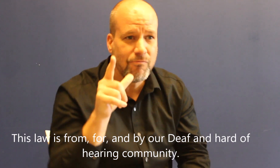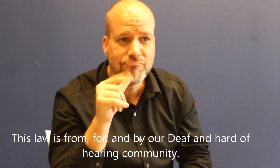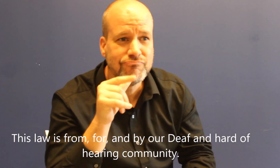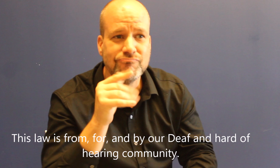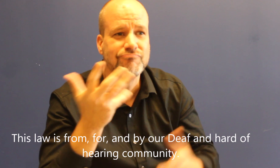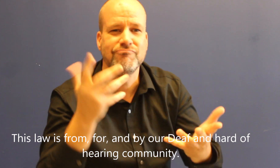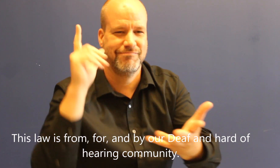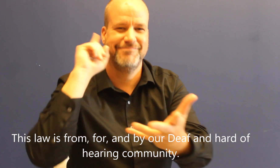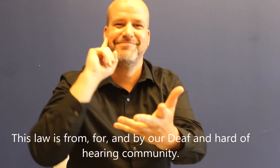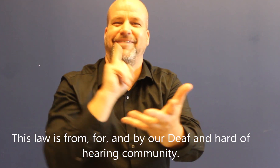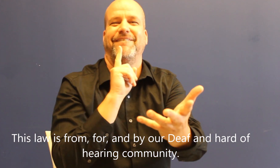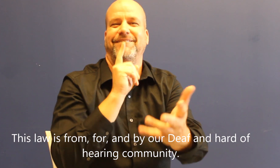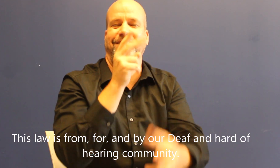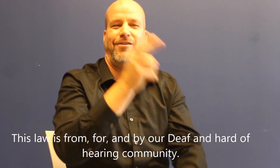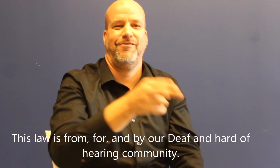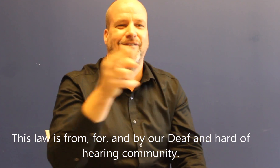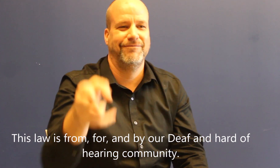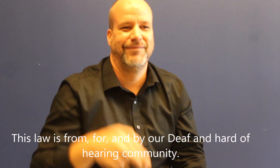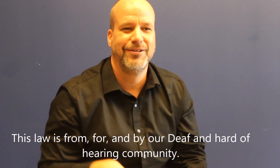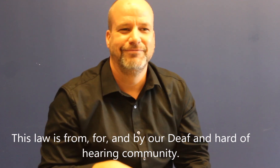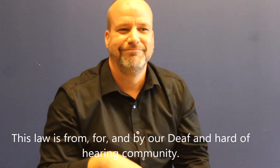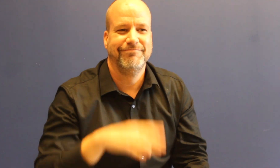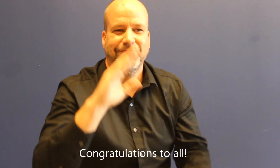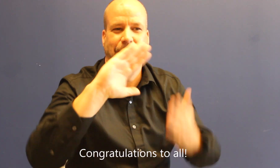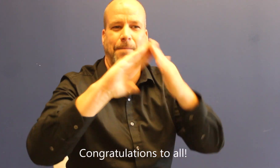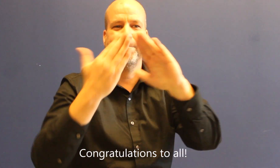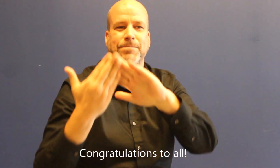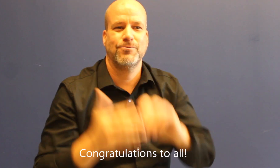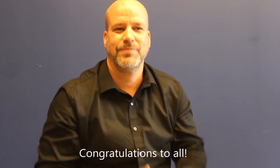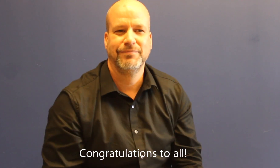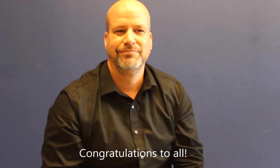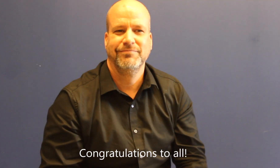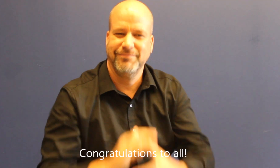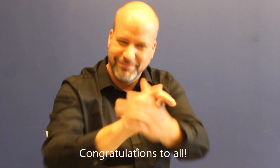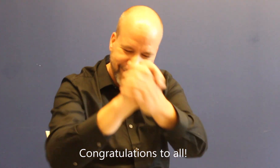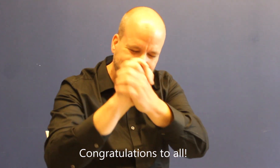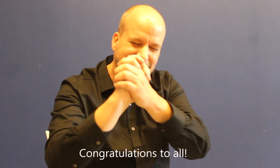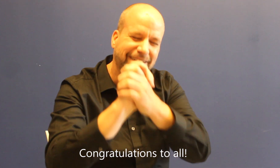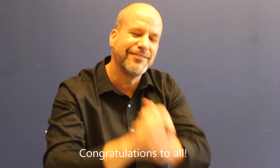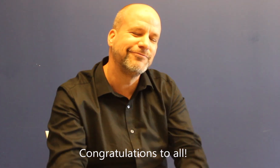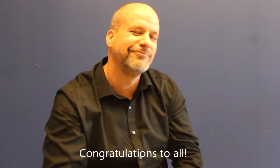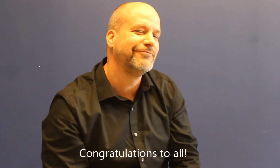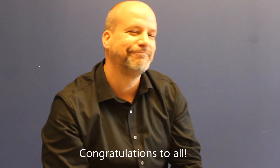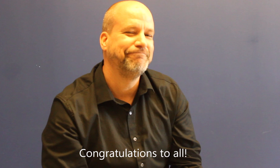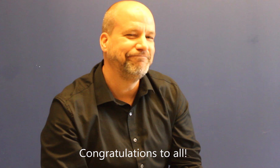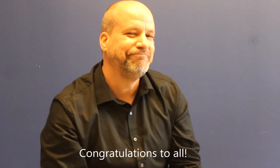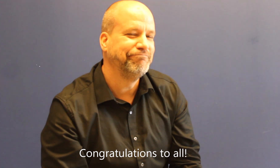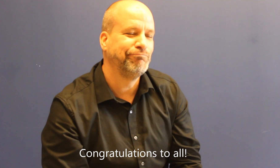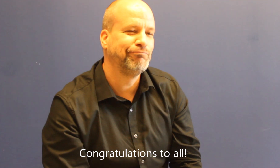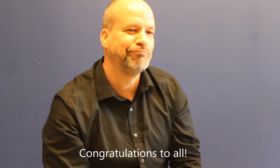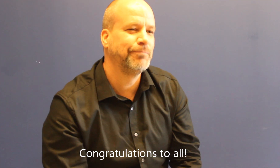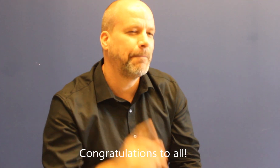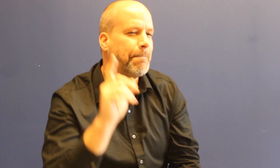This law is from, for, and by our deaf and hard of hearing community. Congratulations to all.